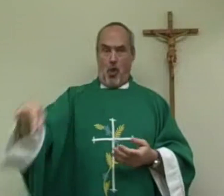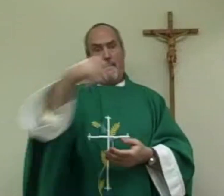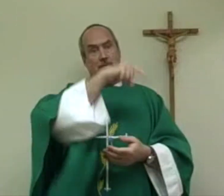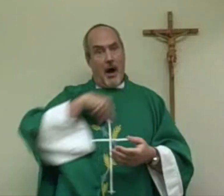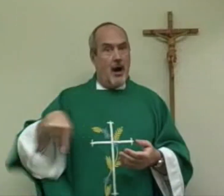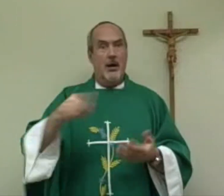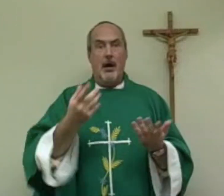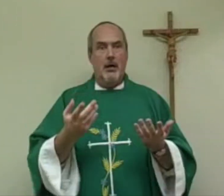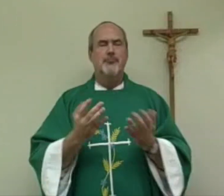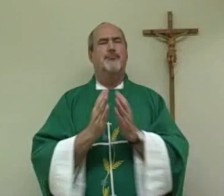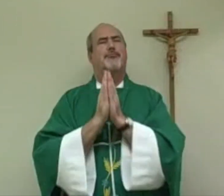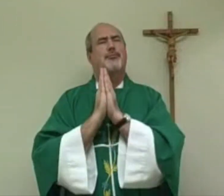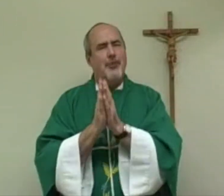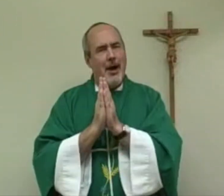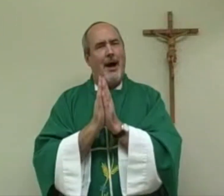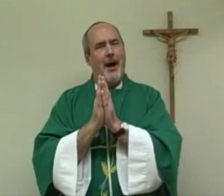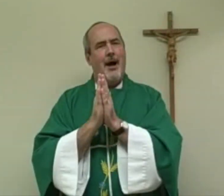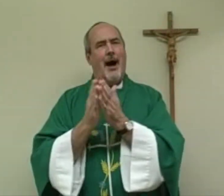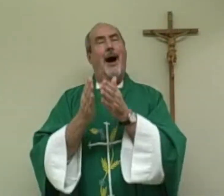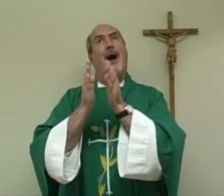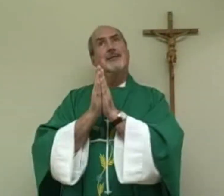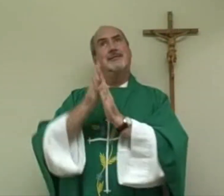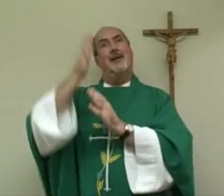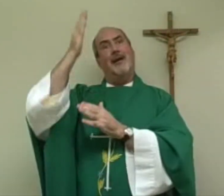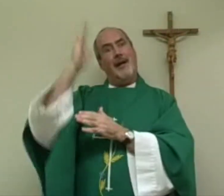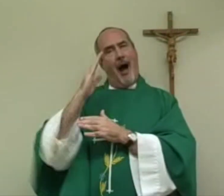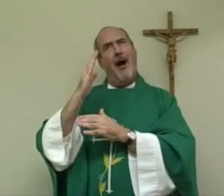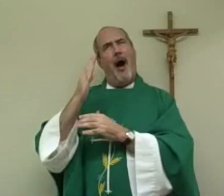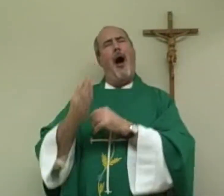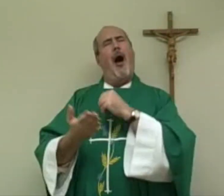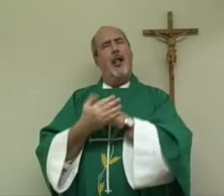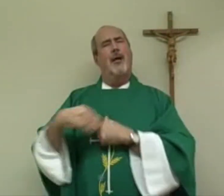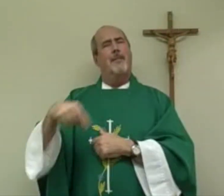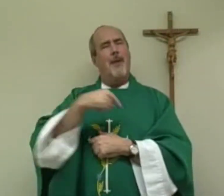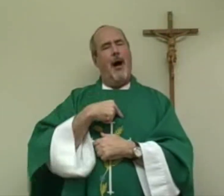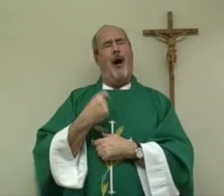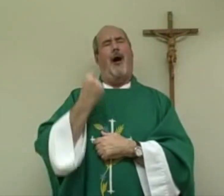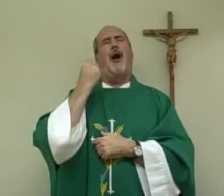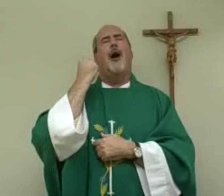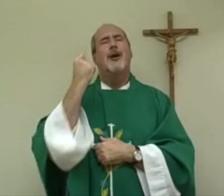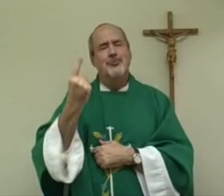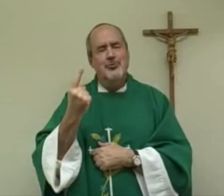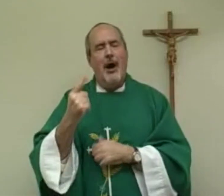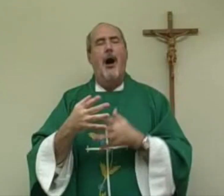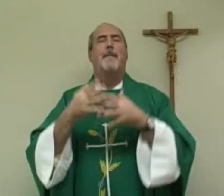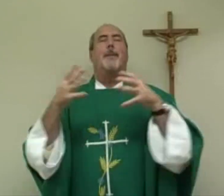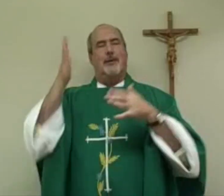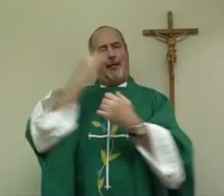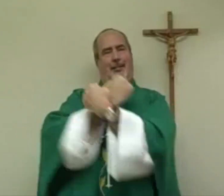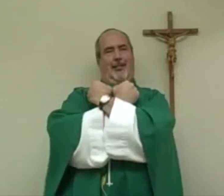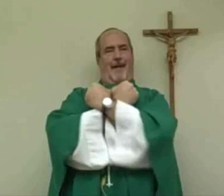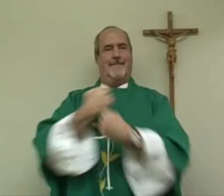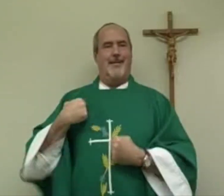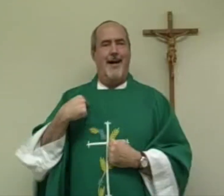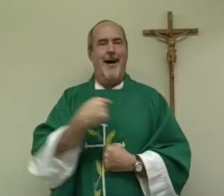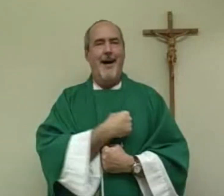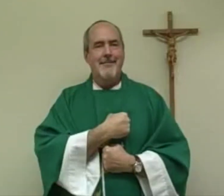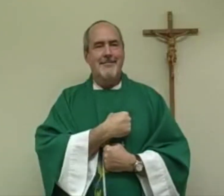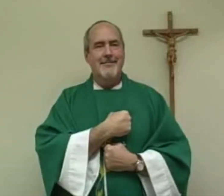So I would invite each and every one of you to pray and ask God to help us all become